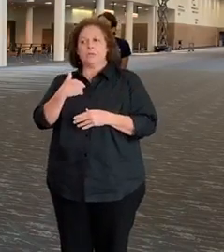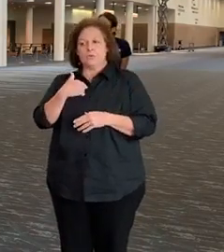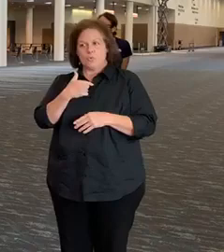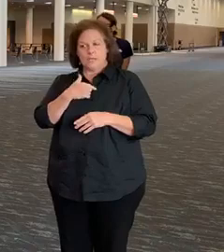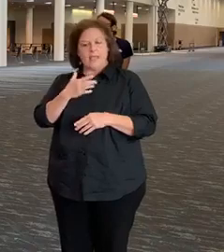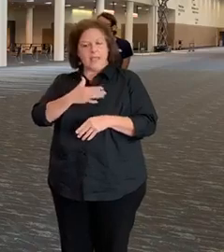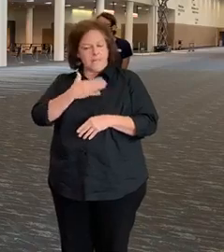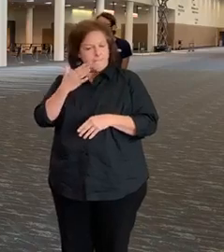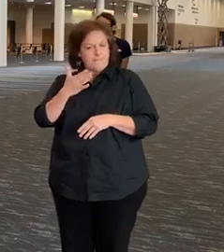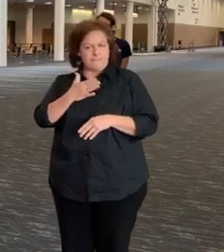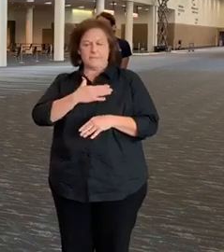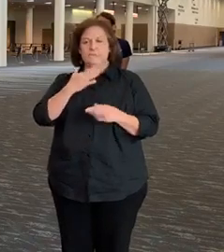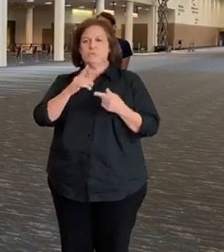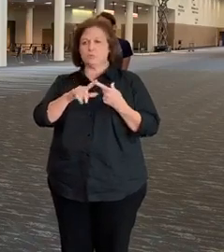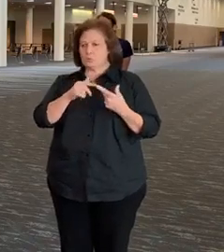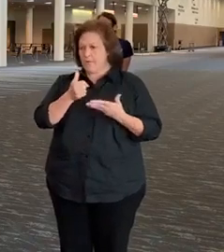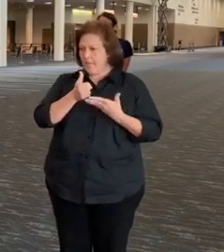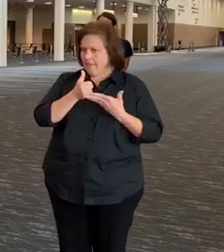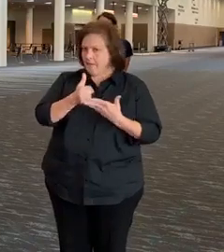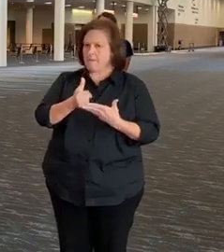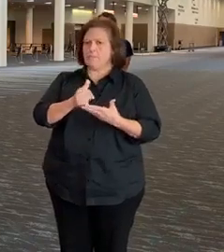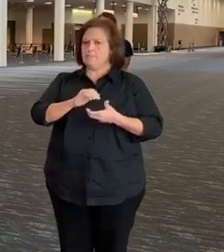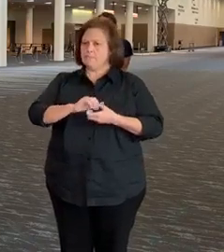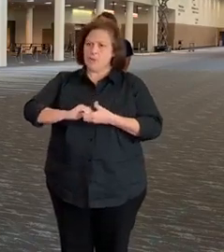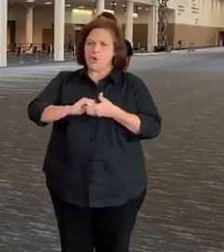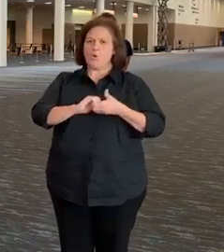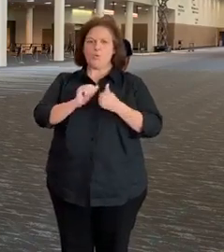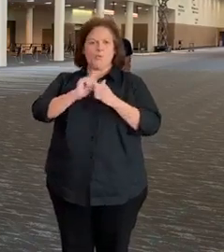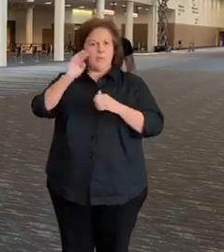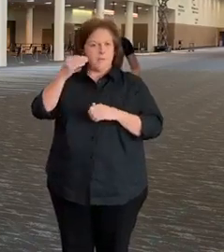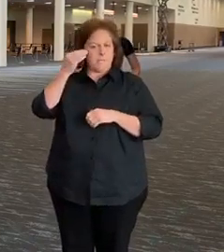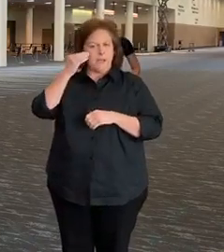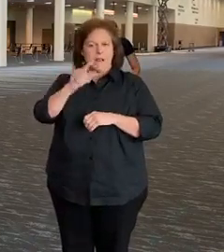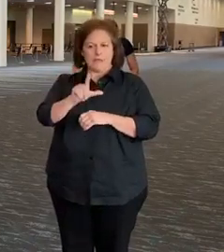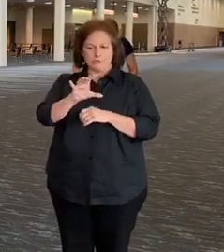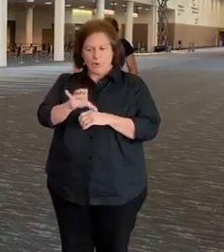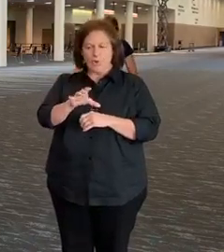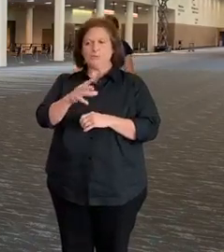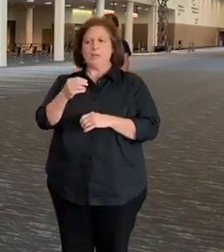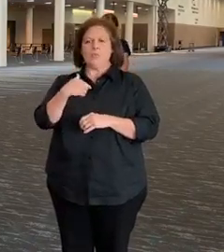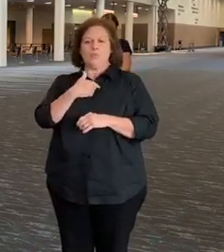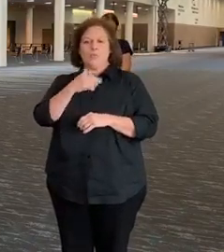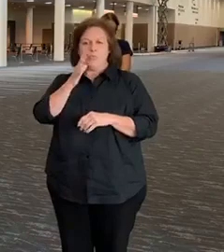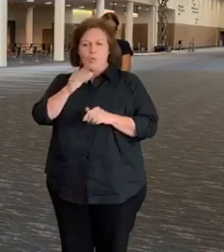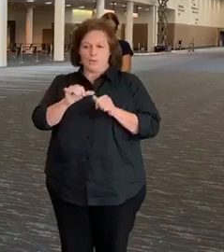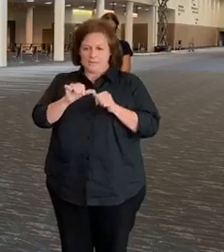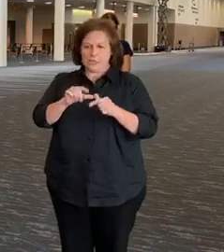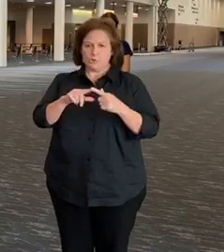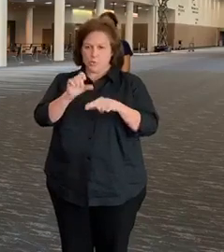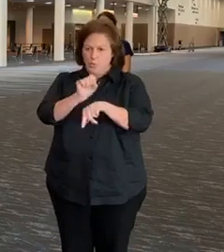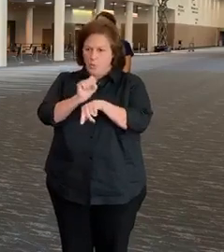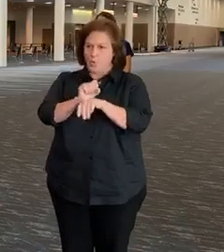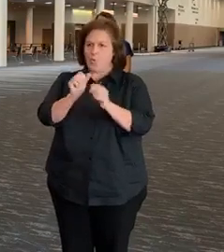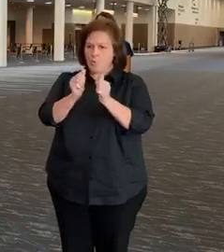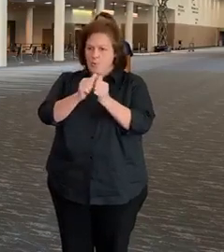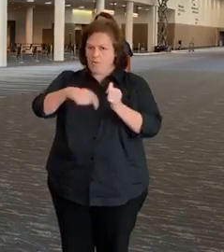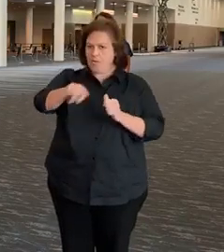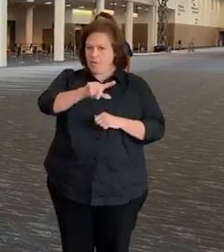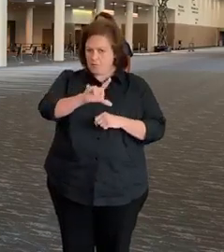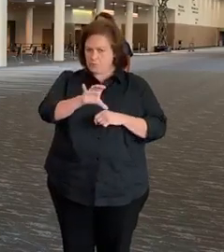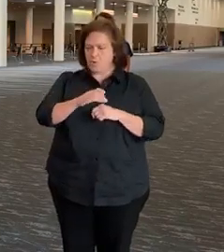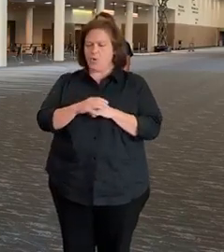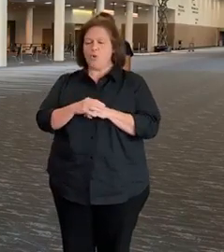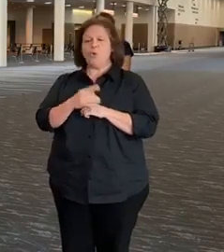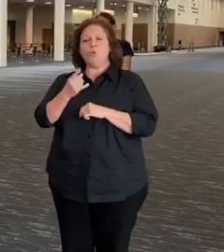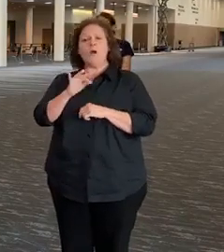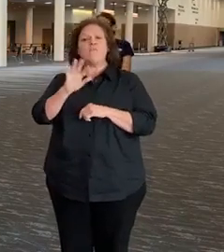are happy to be in partnership with our mayor of Lake Charles, and we'll continue to work together in this. One of